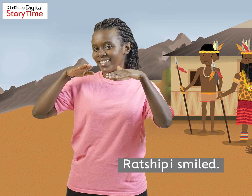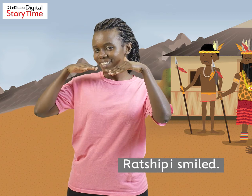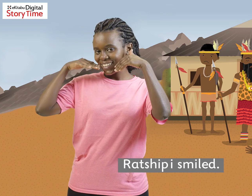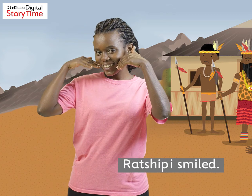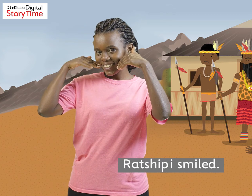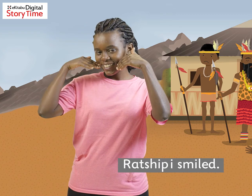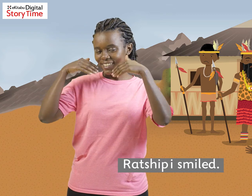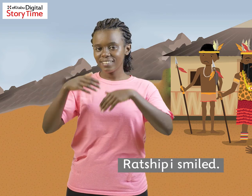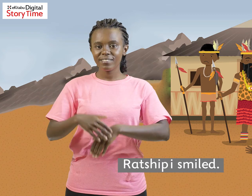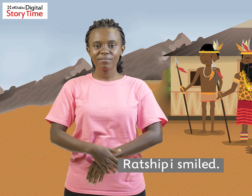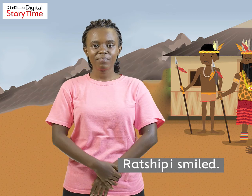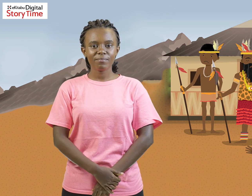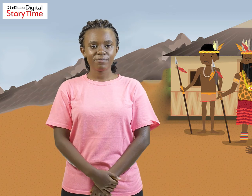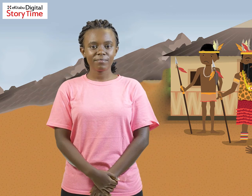Rachipi smiled.